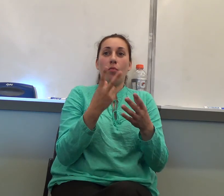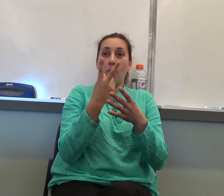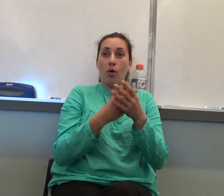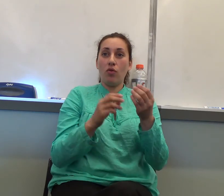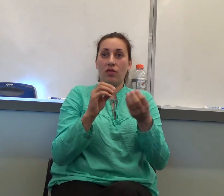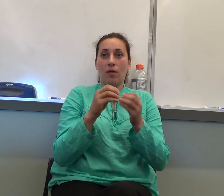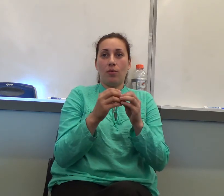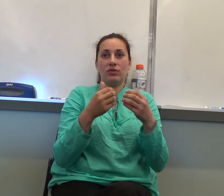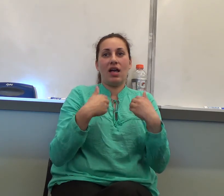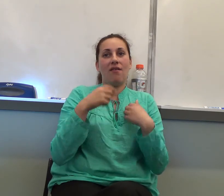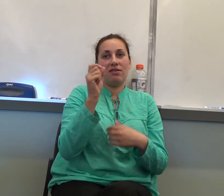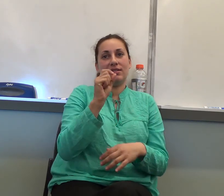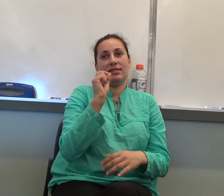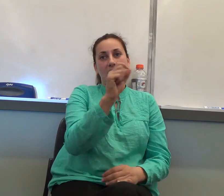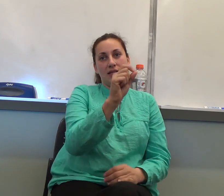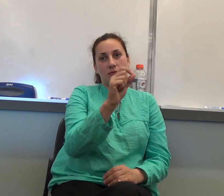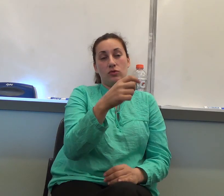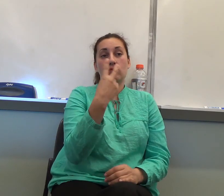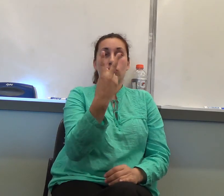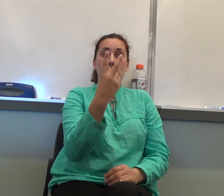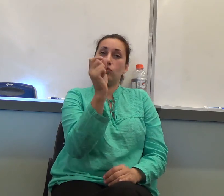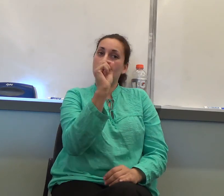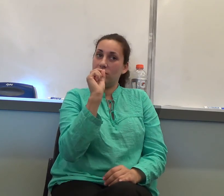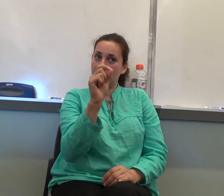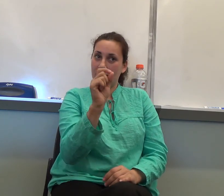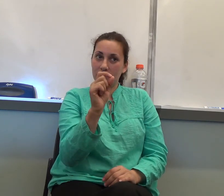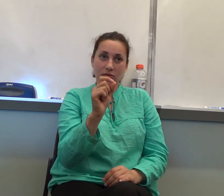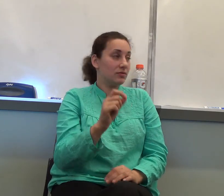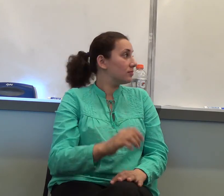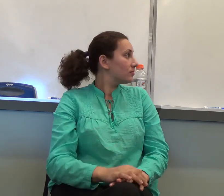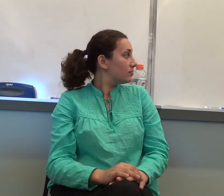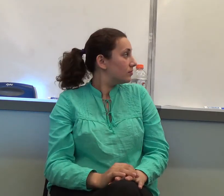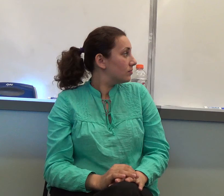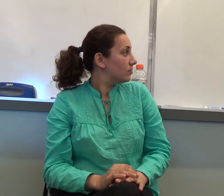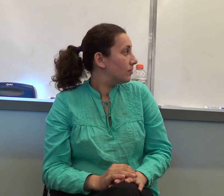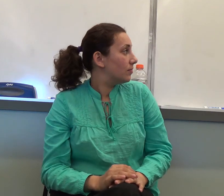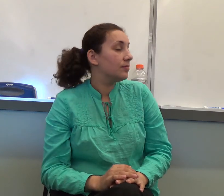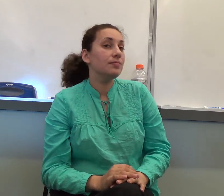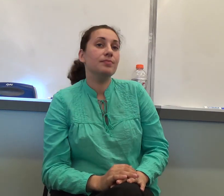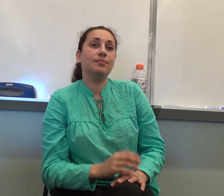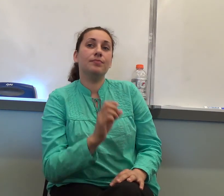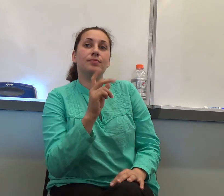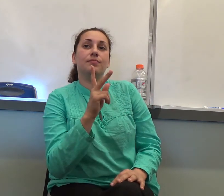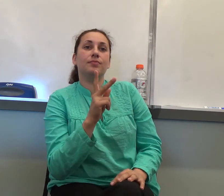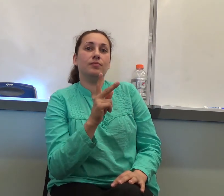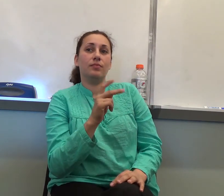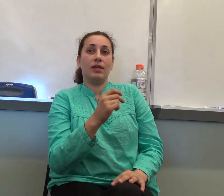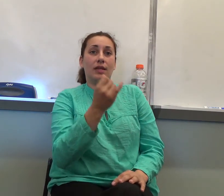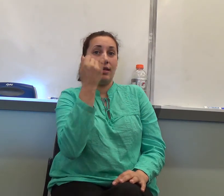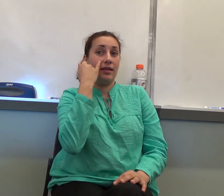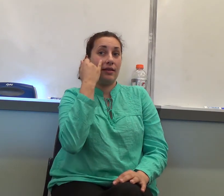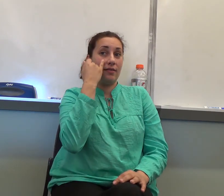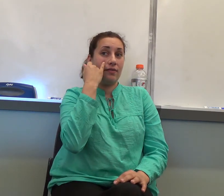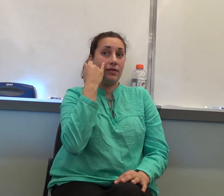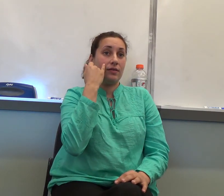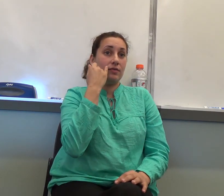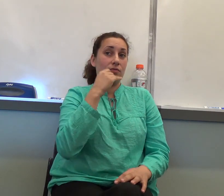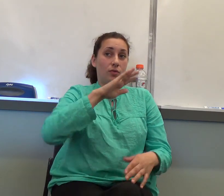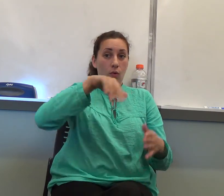We know how to do this if that denominator or divisor is a whole number. So we could convert